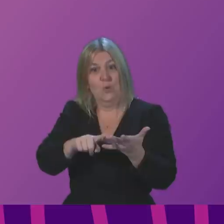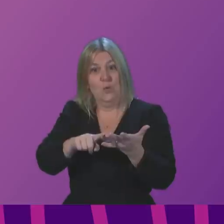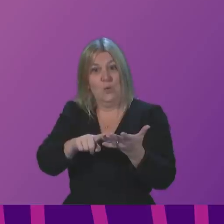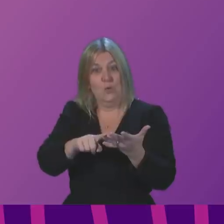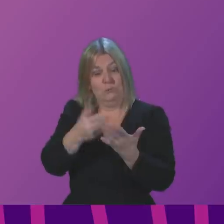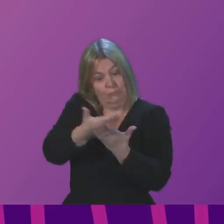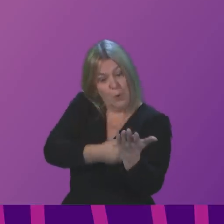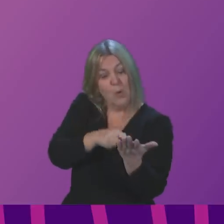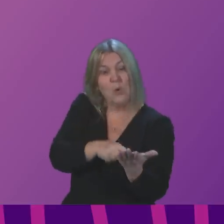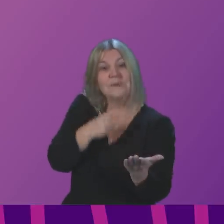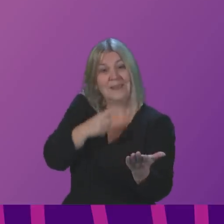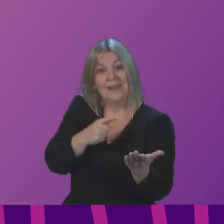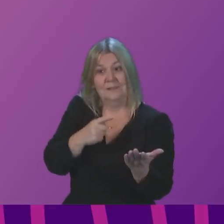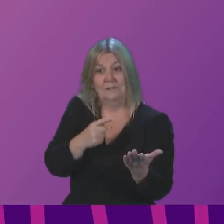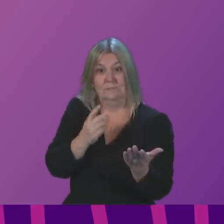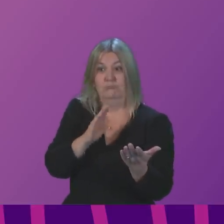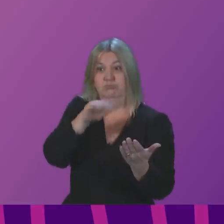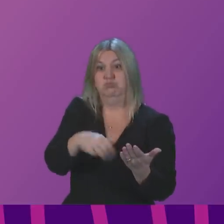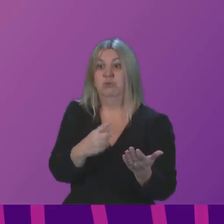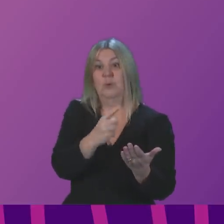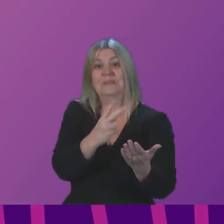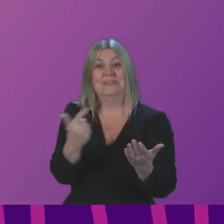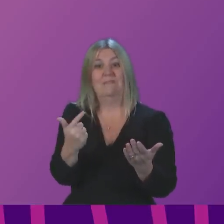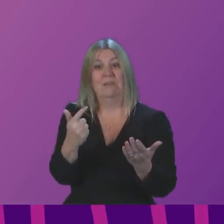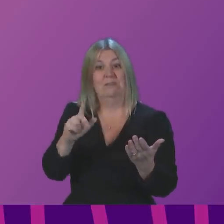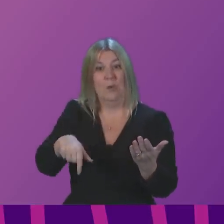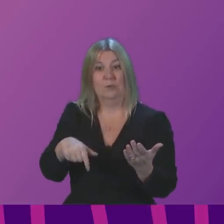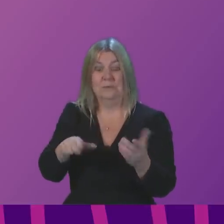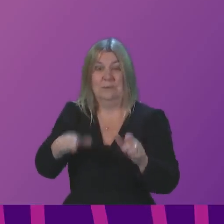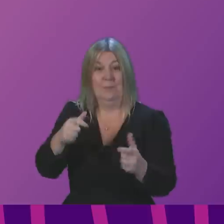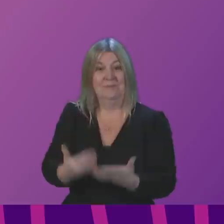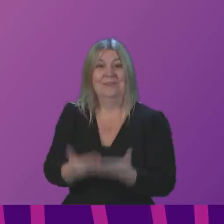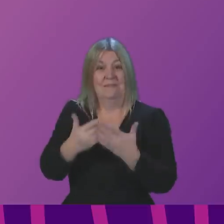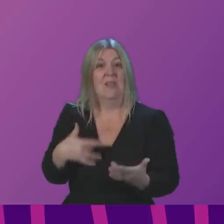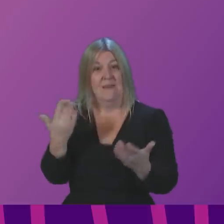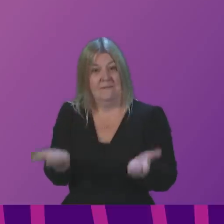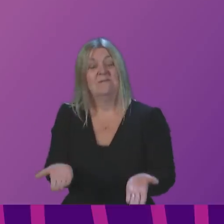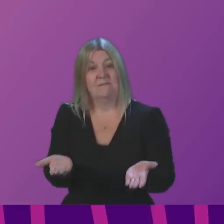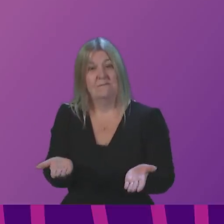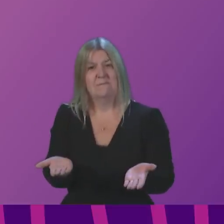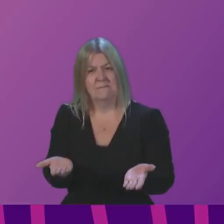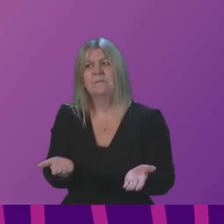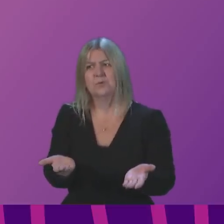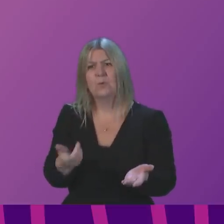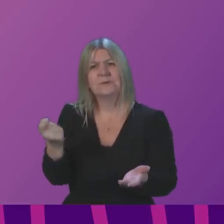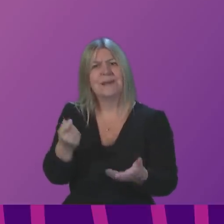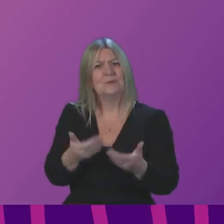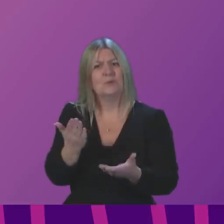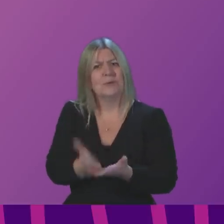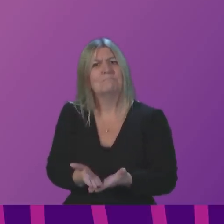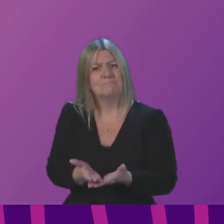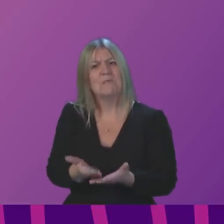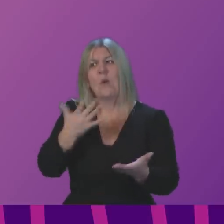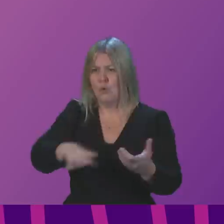in Scotland. This is a success story. I take very seriously my responsibility to make sure it continues to be a success story